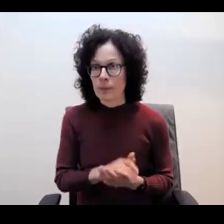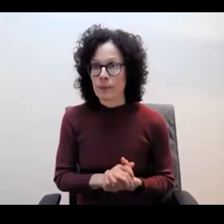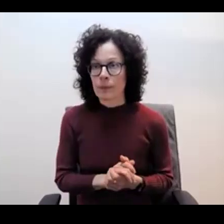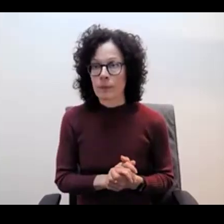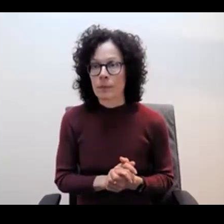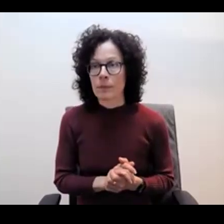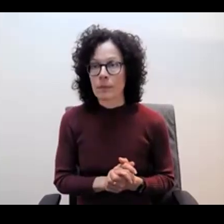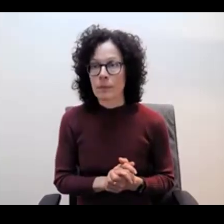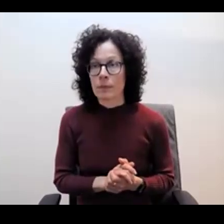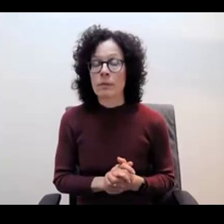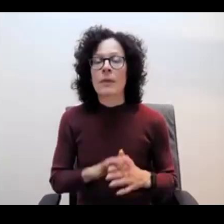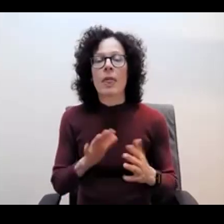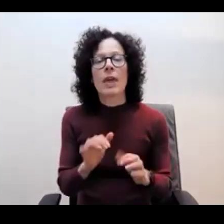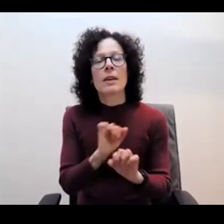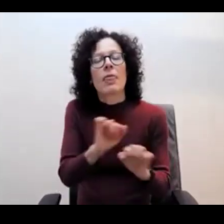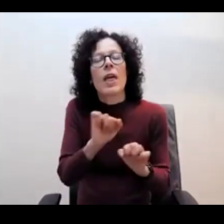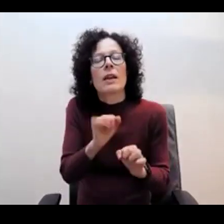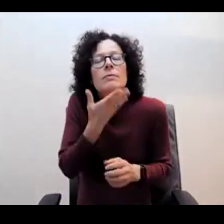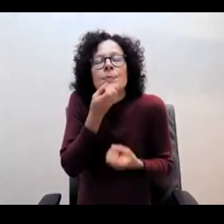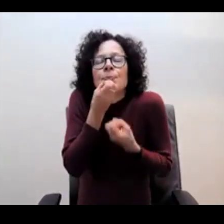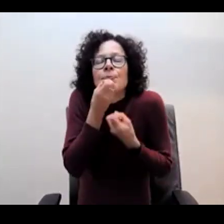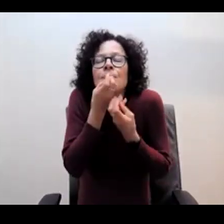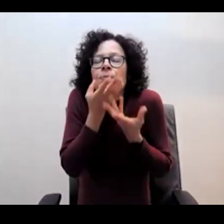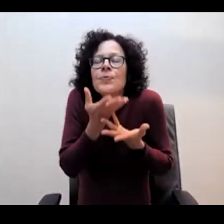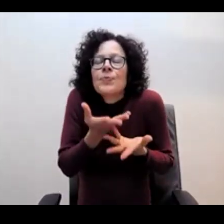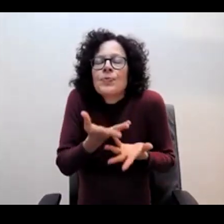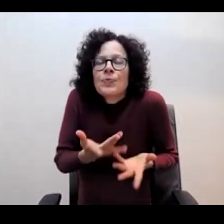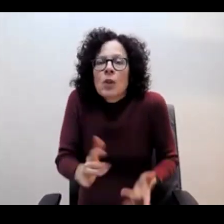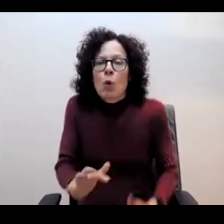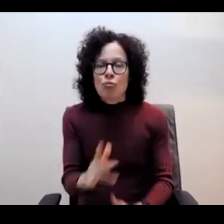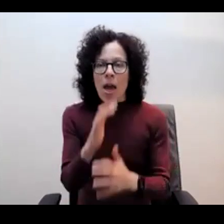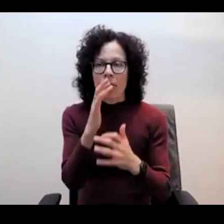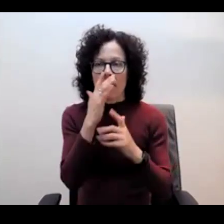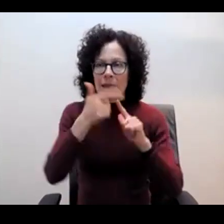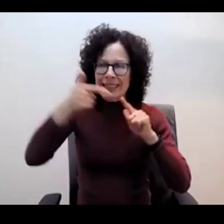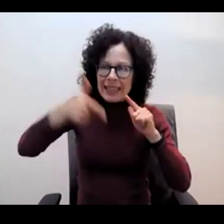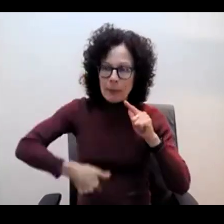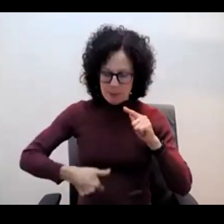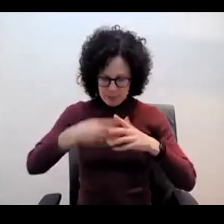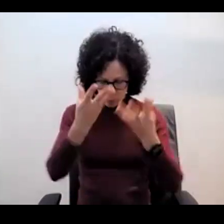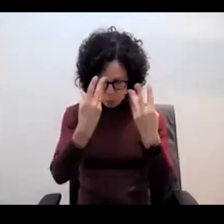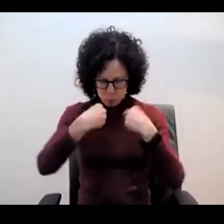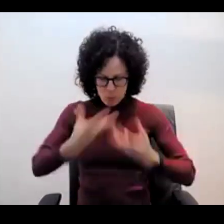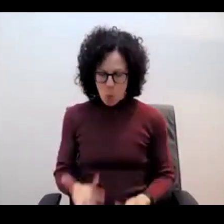And keep sending that delicious breath deep into your body.